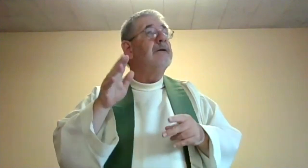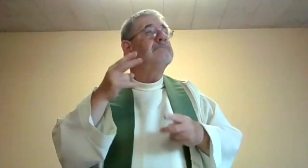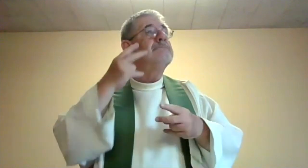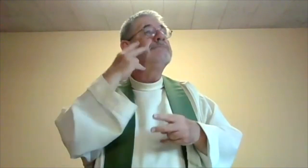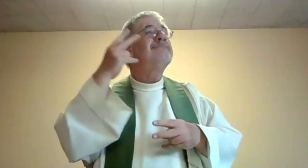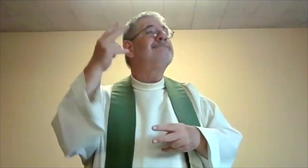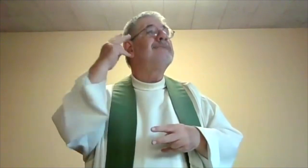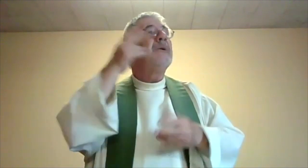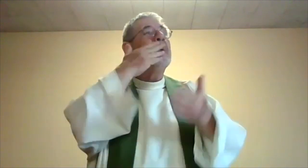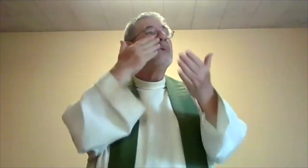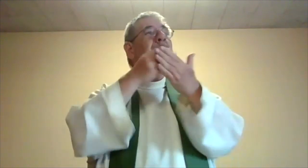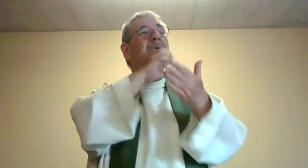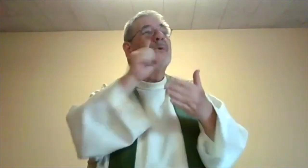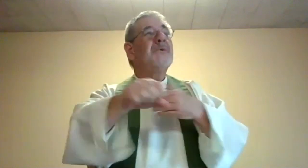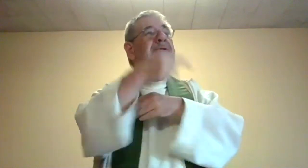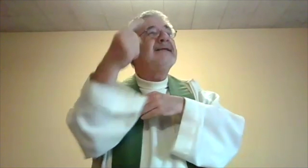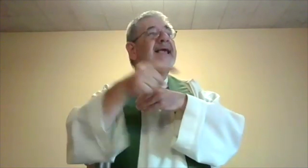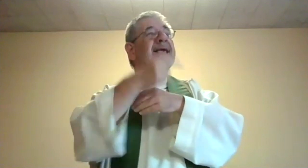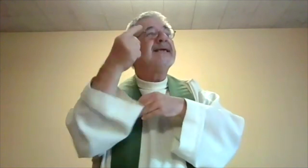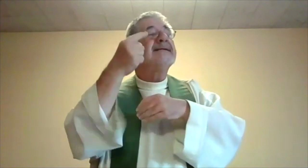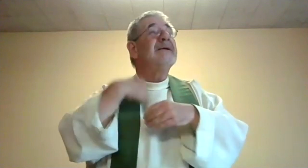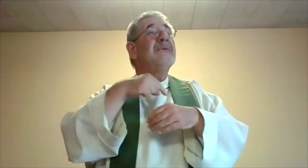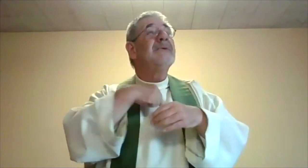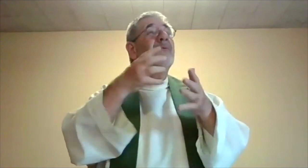Others reminisced about the good old days,